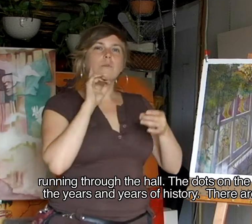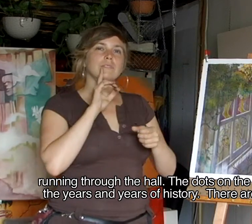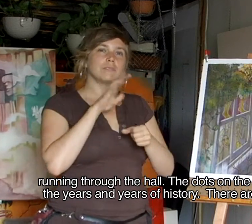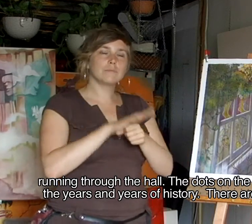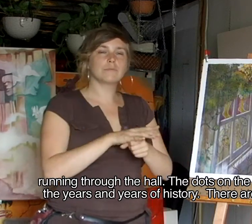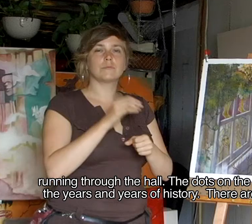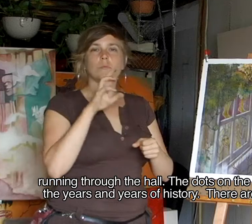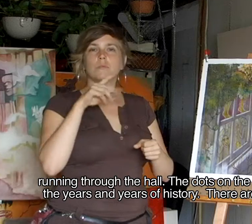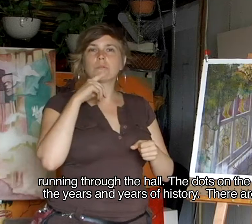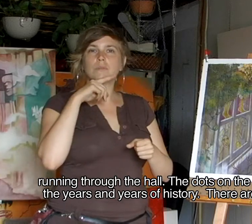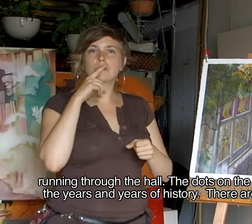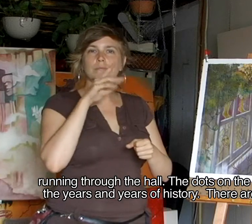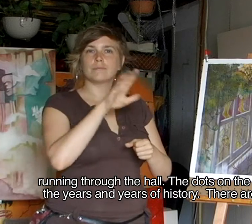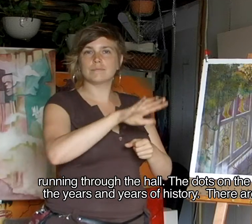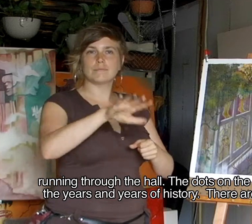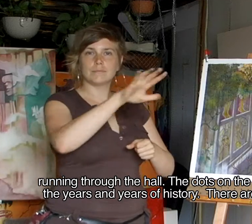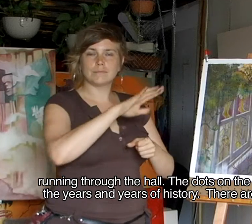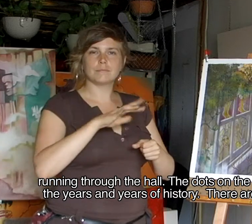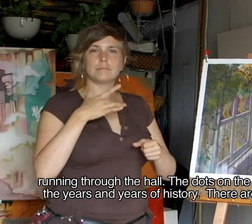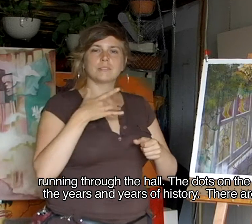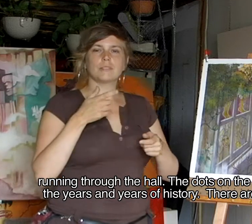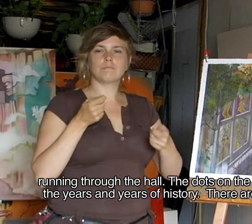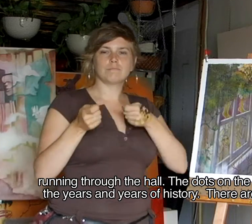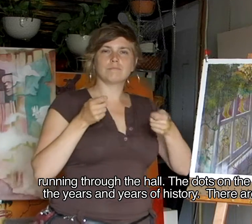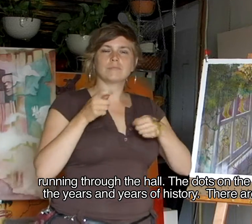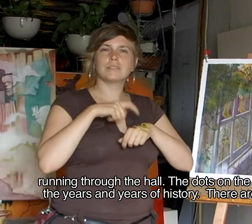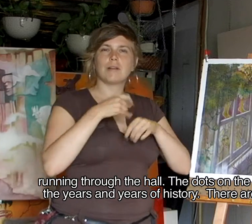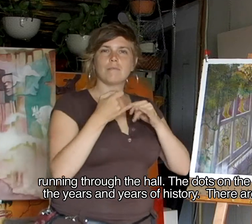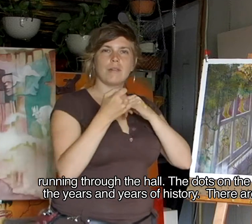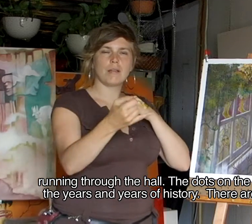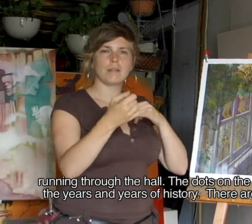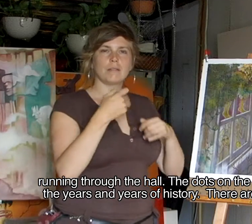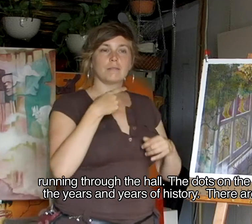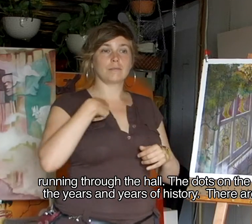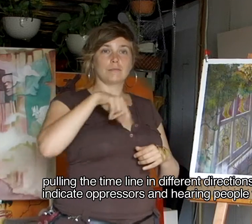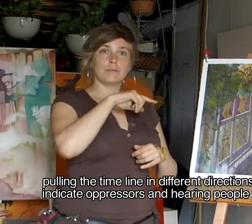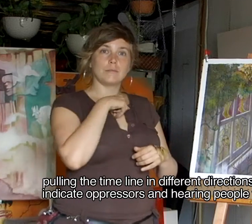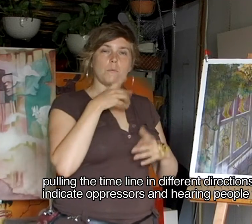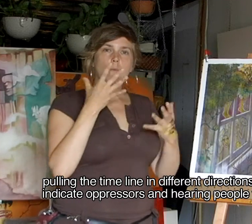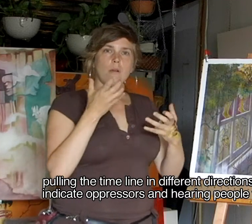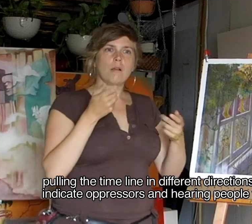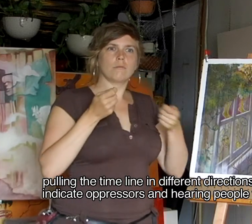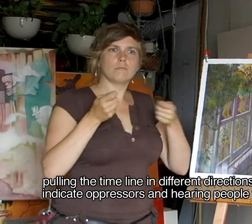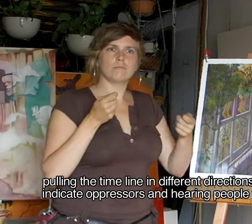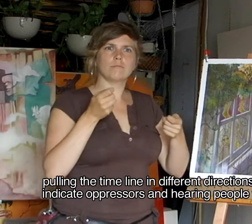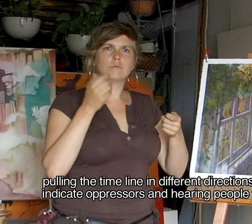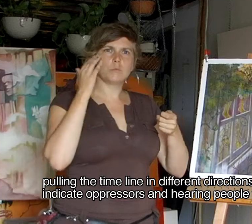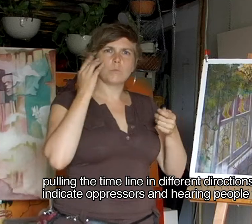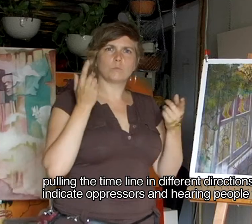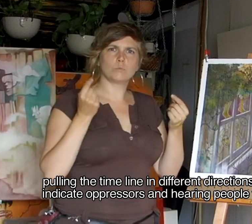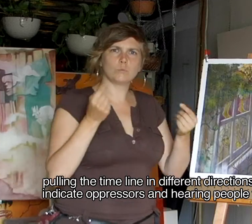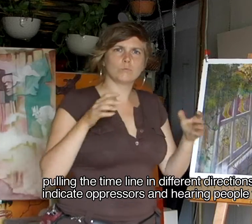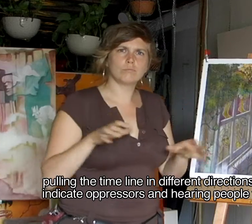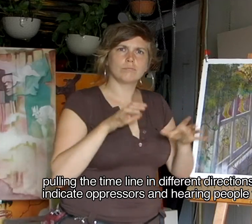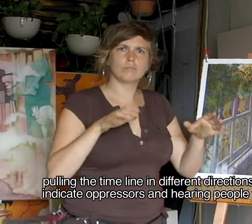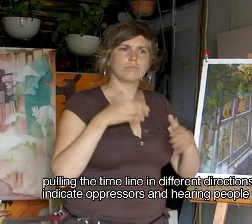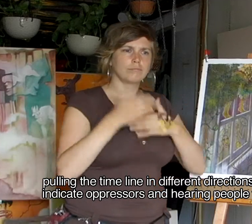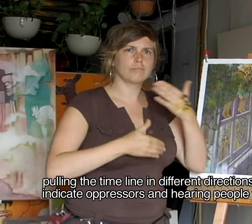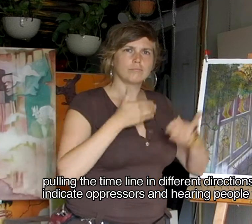oppressive. There is autism. We are trapped and restricted by the structure of the 4